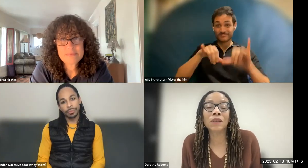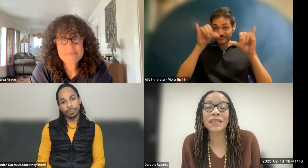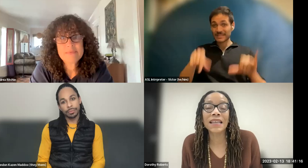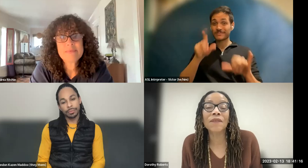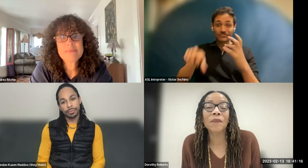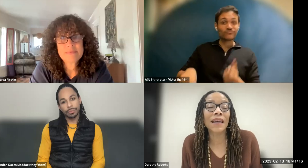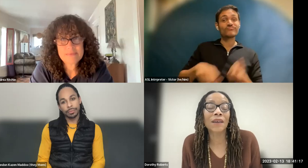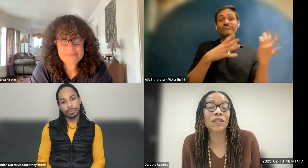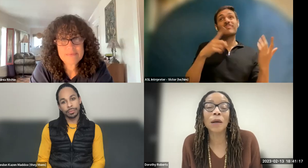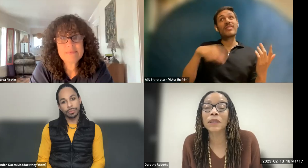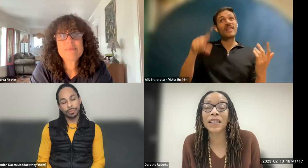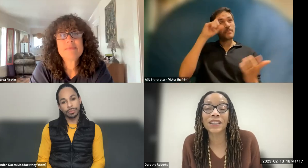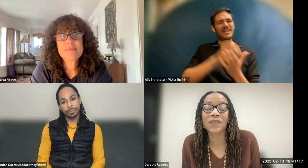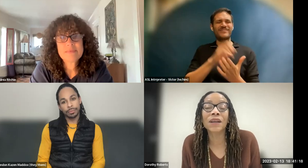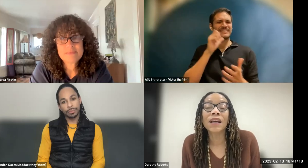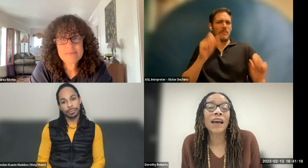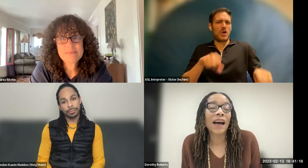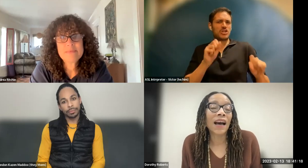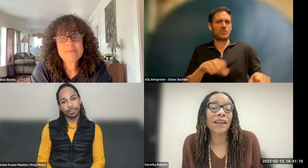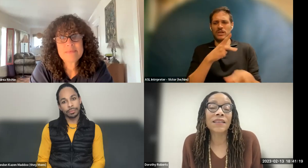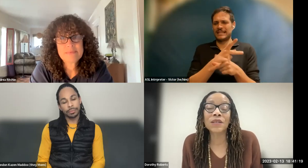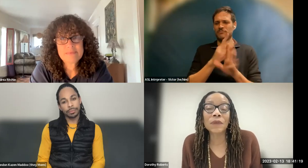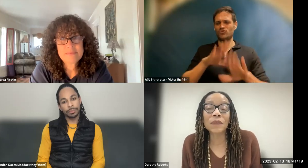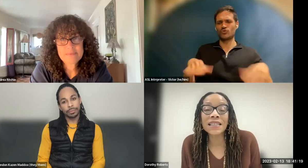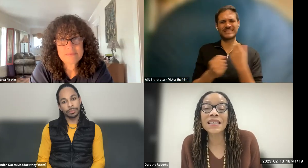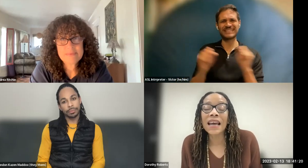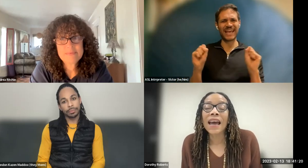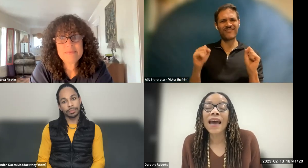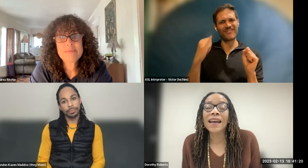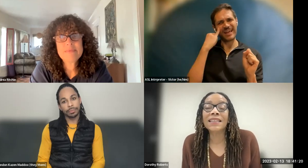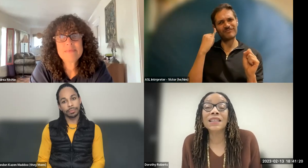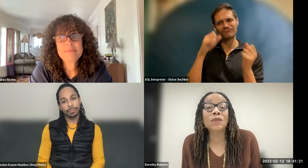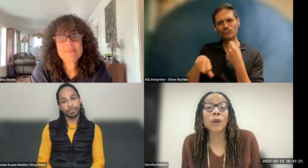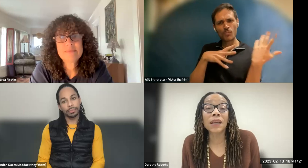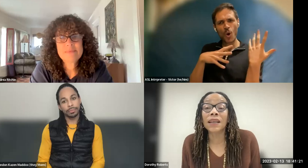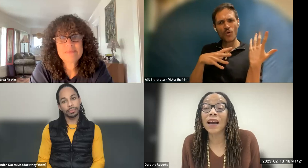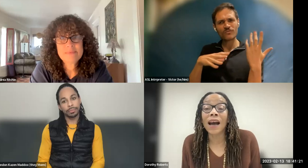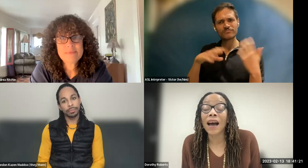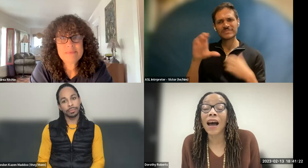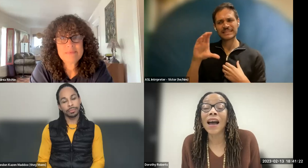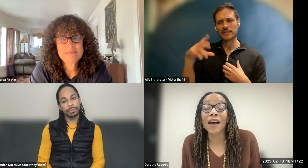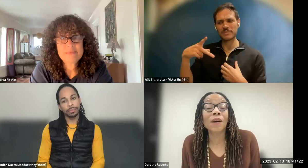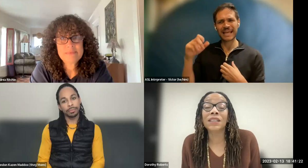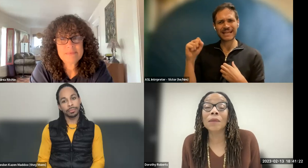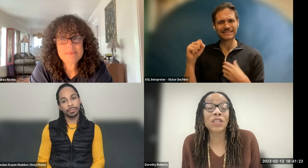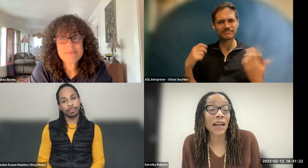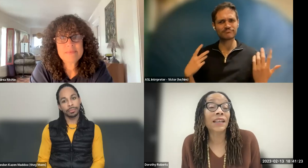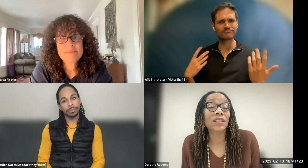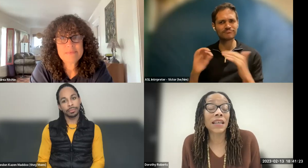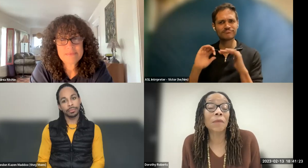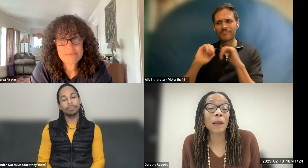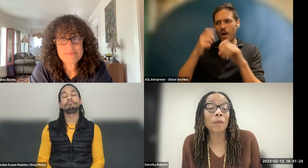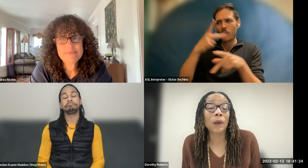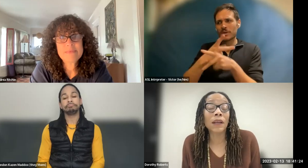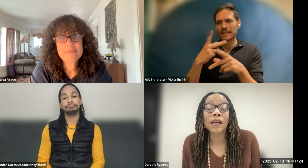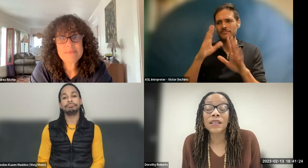keep children safe without child protection services. And it's really a challenge